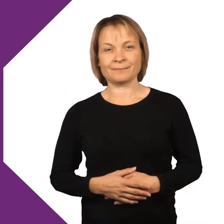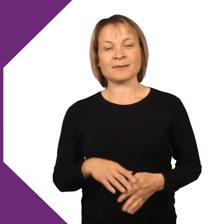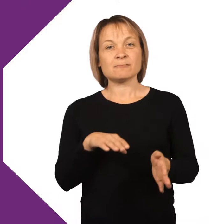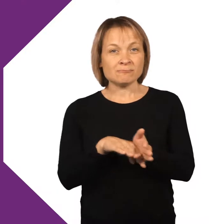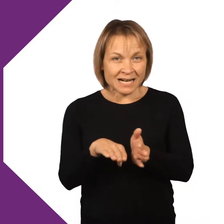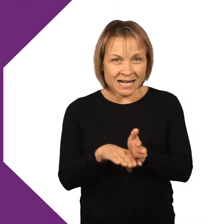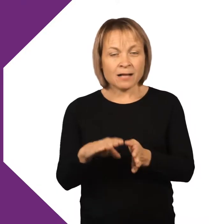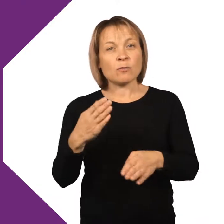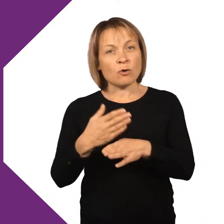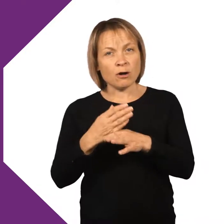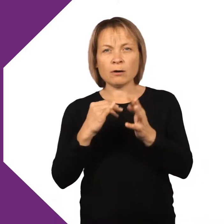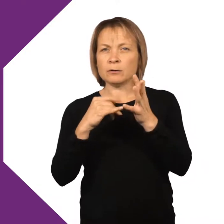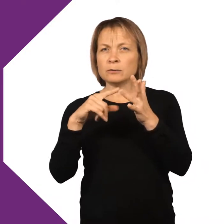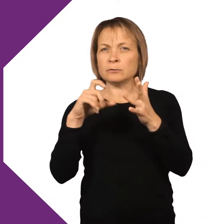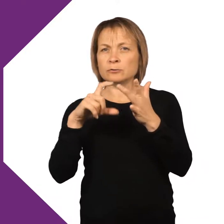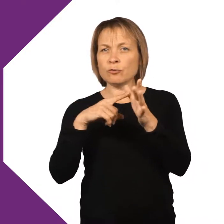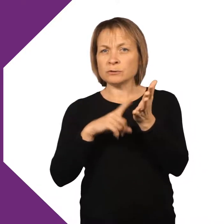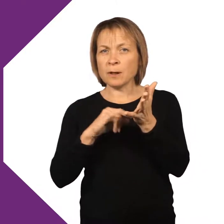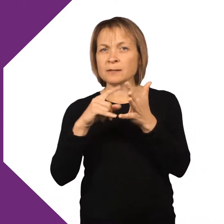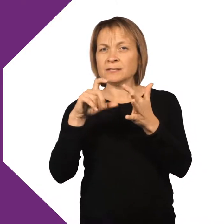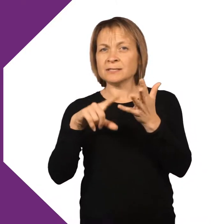Training, work and social security